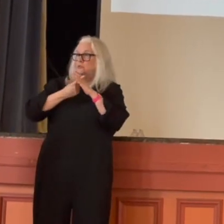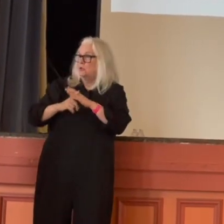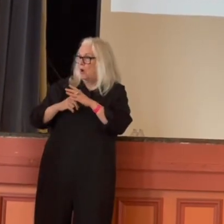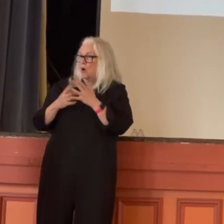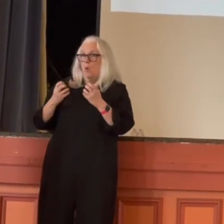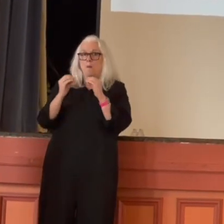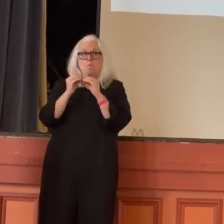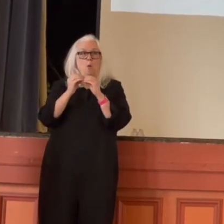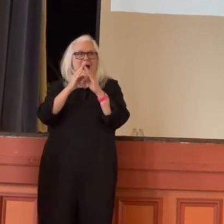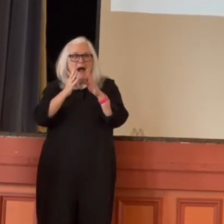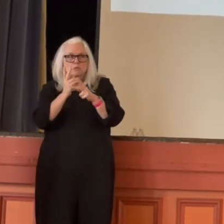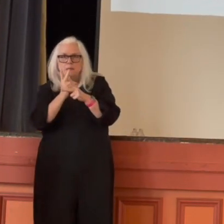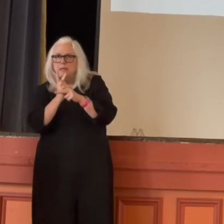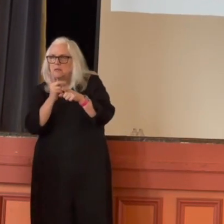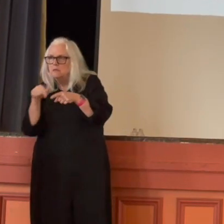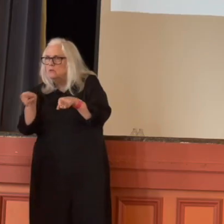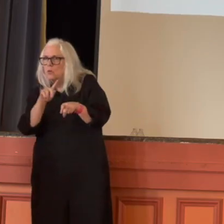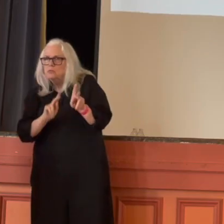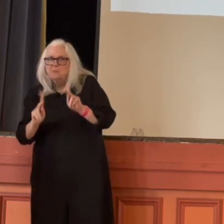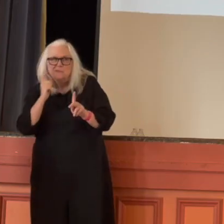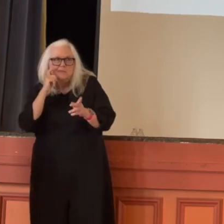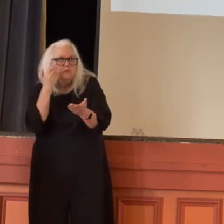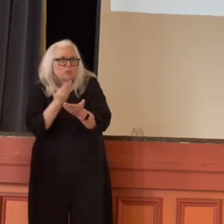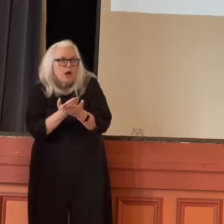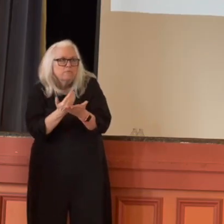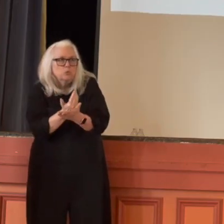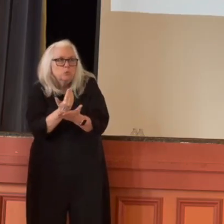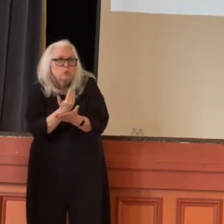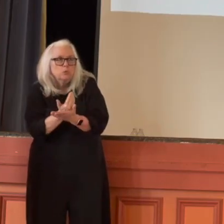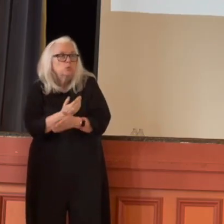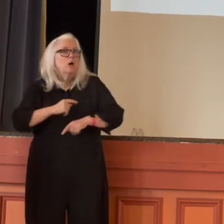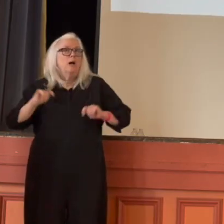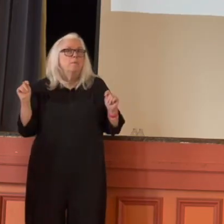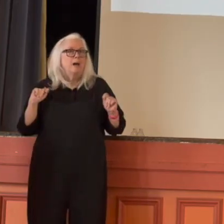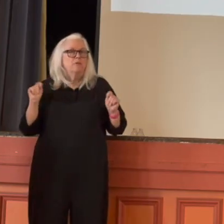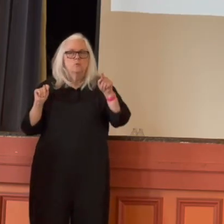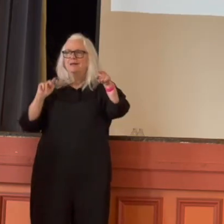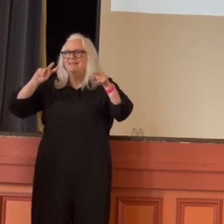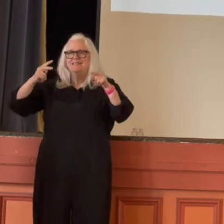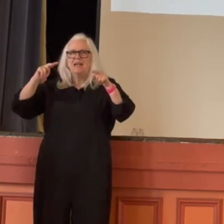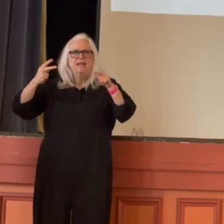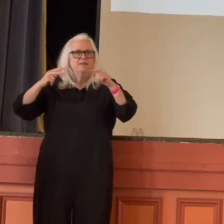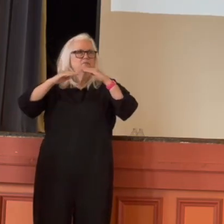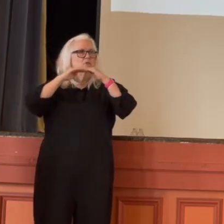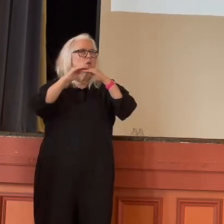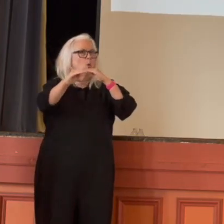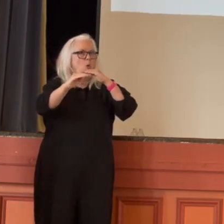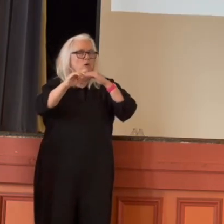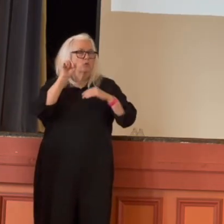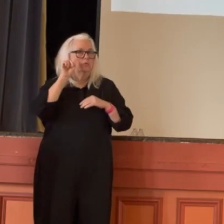more housekeeping. Those of you who just came and are new, restrooms are located on the second floor. If you go to the